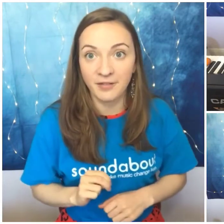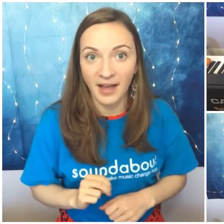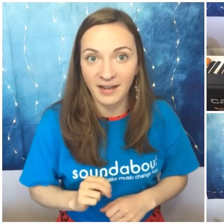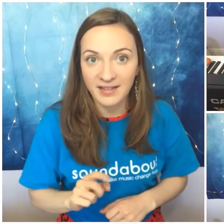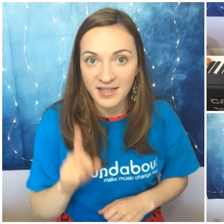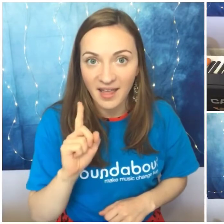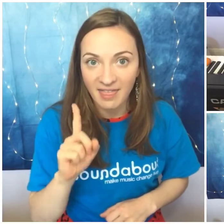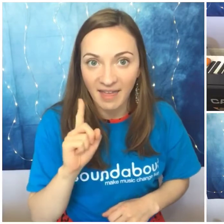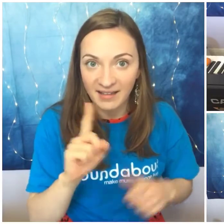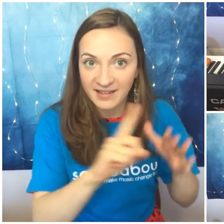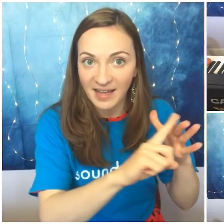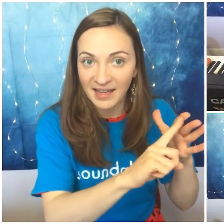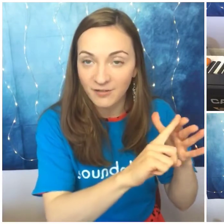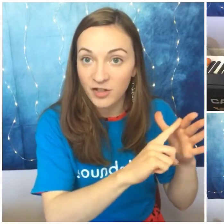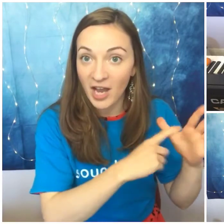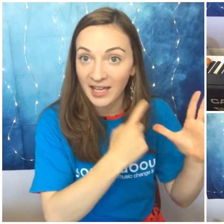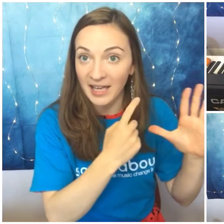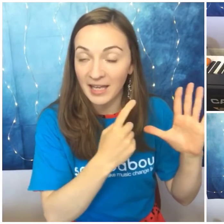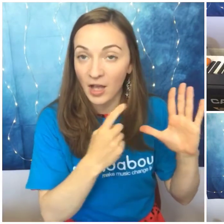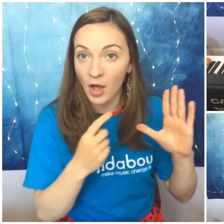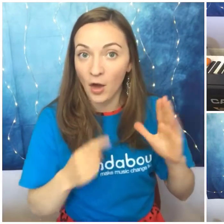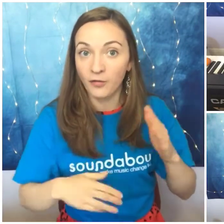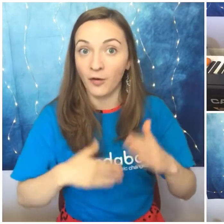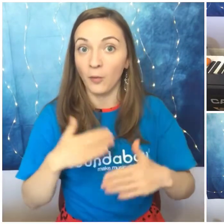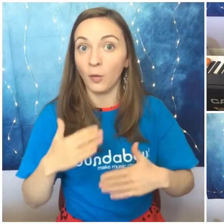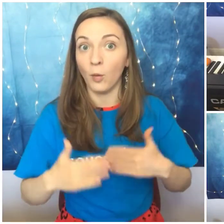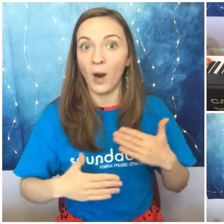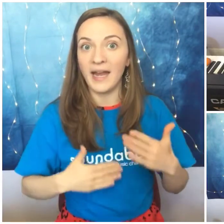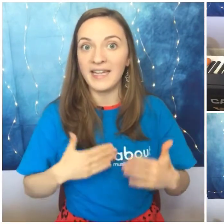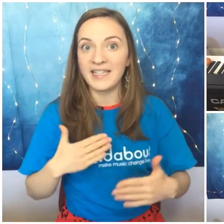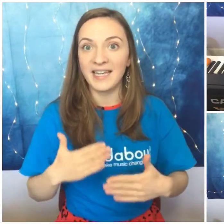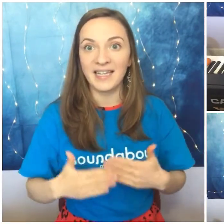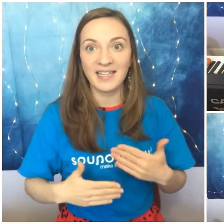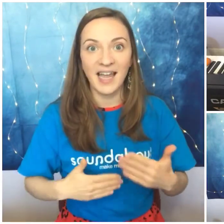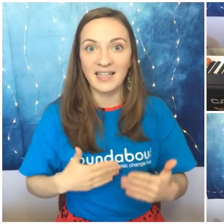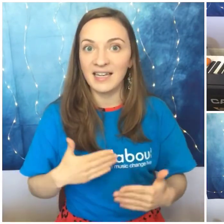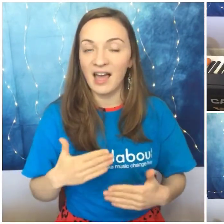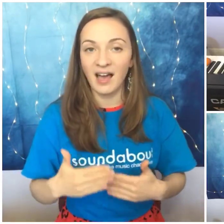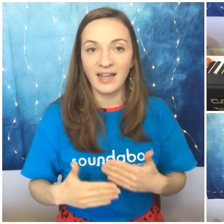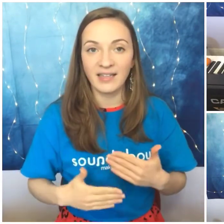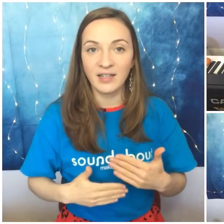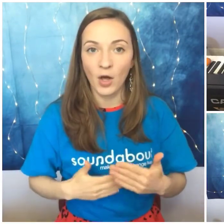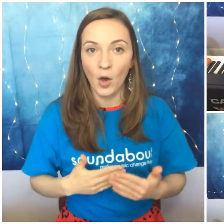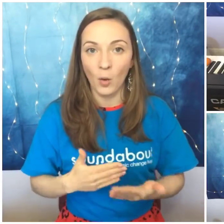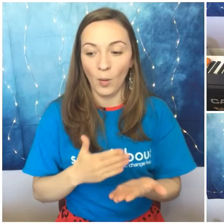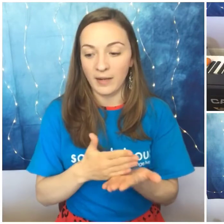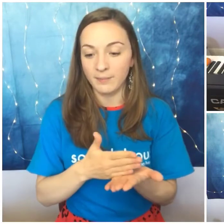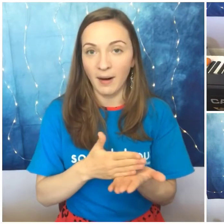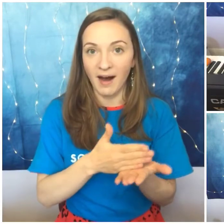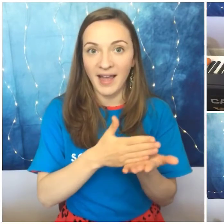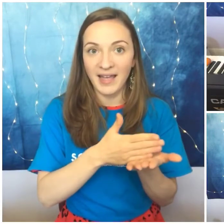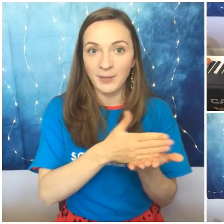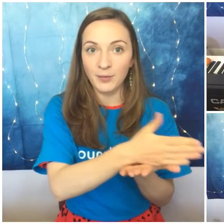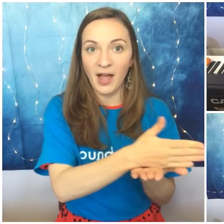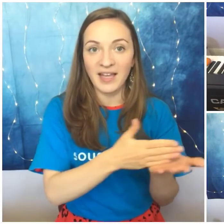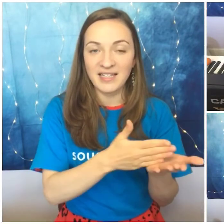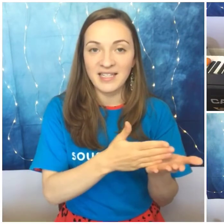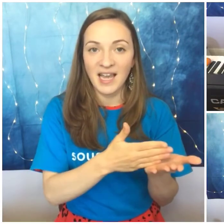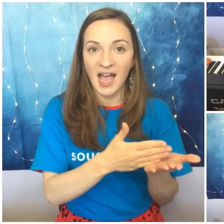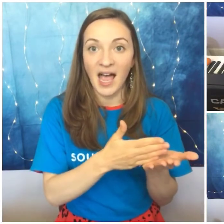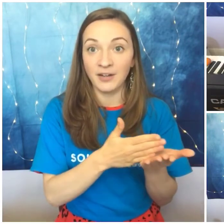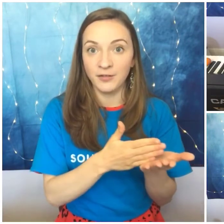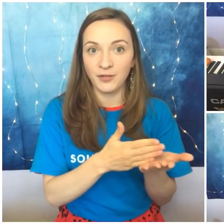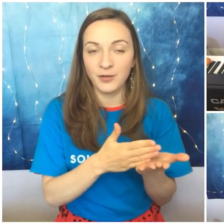A fact that saved Jackie from waiting in line when buying